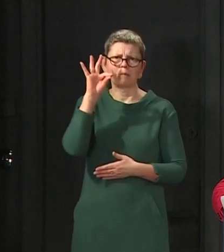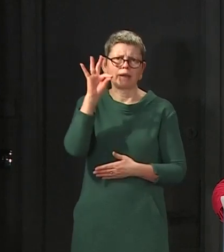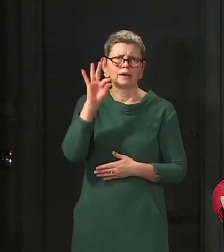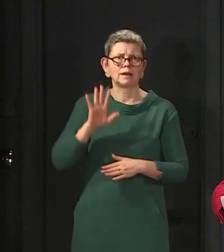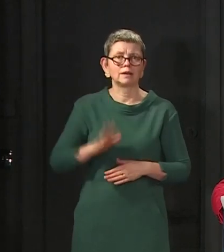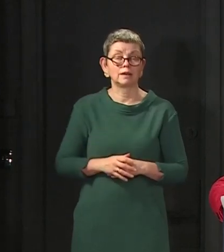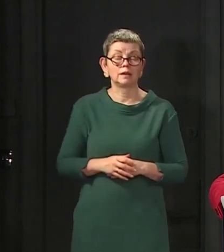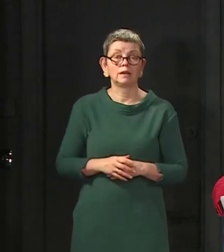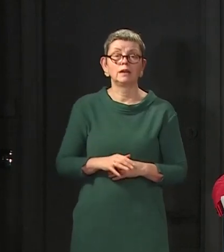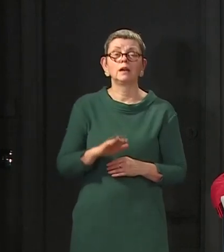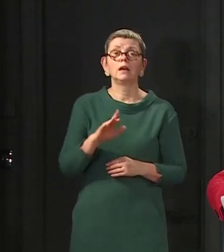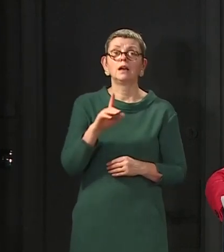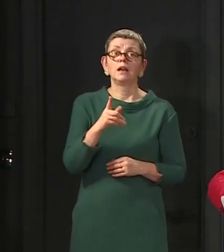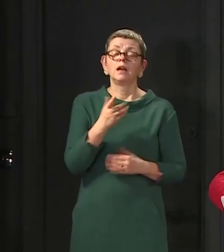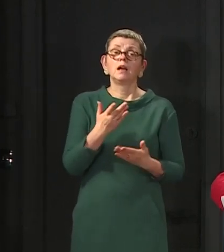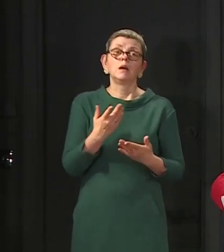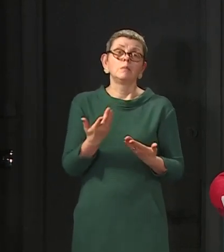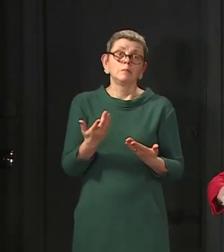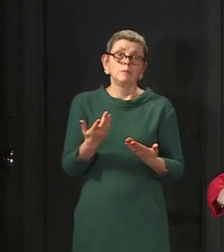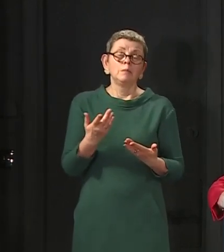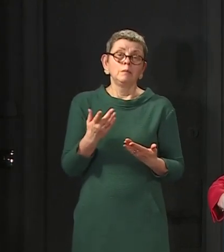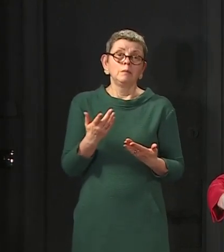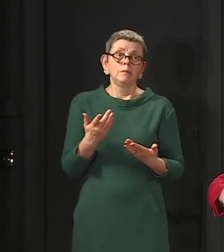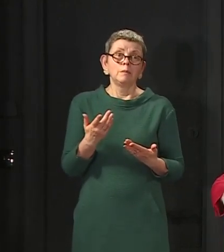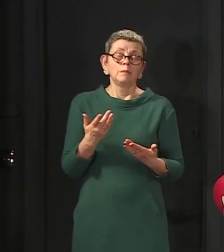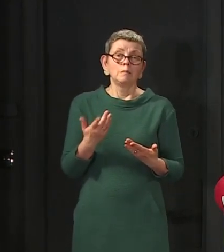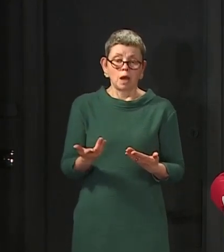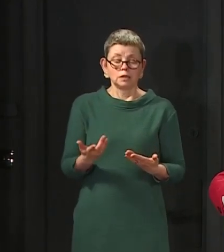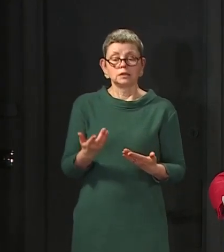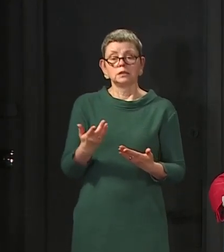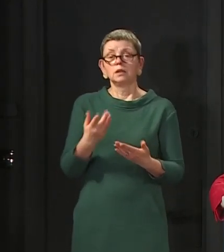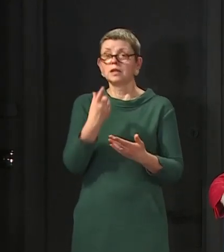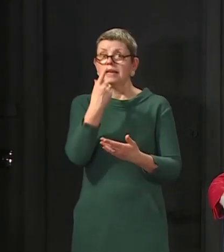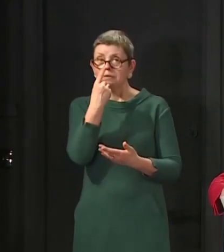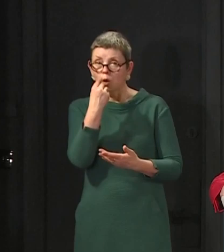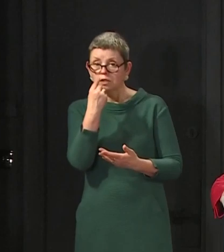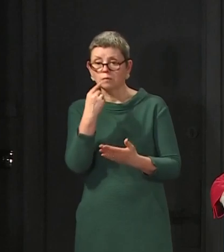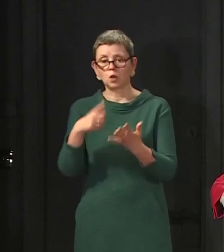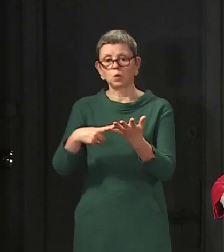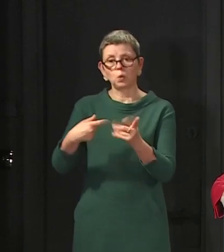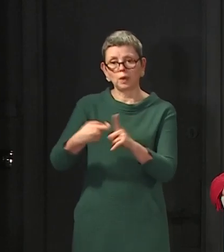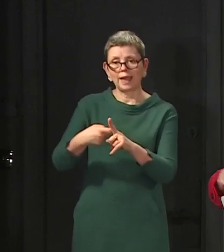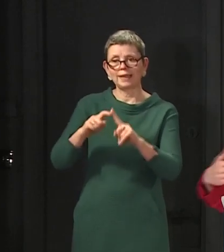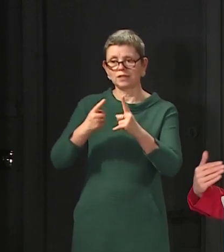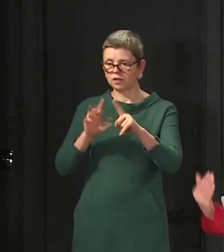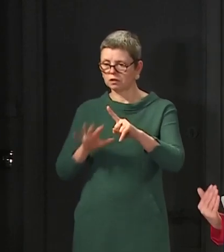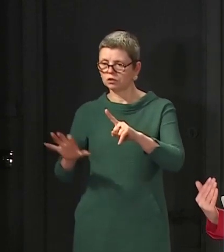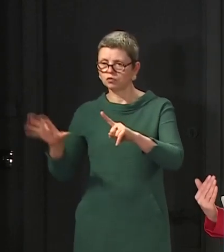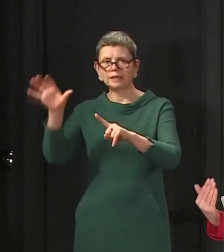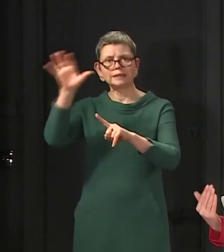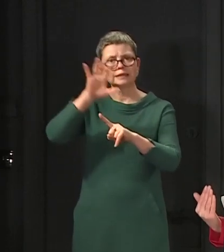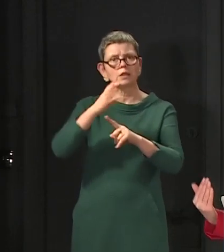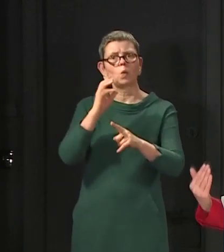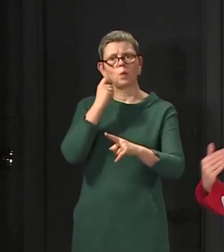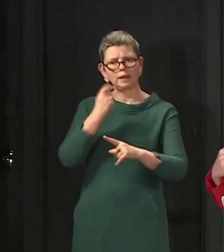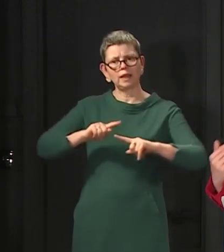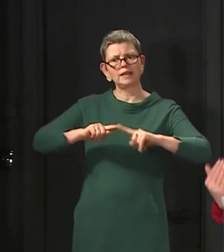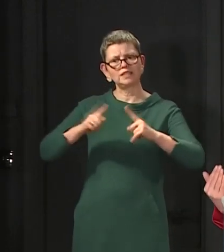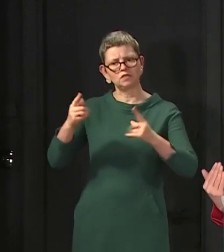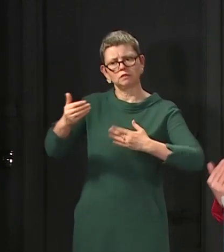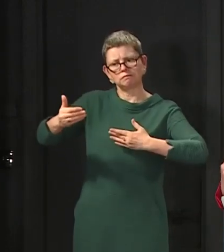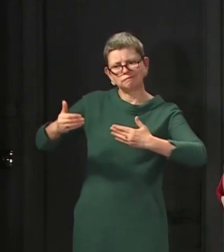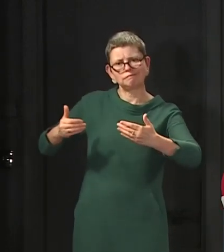is the potential for different nations of the UK going at slightly different paces because we are all potentially a